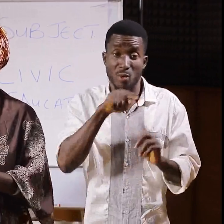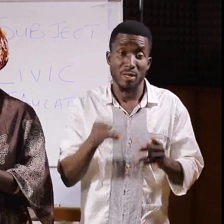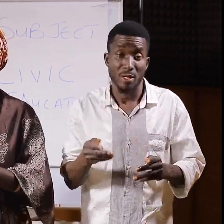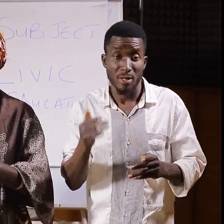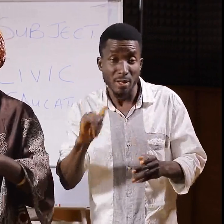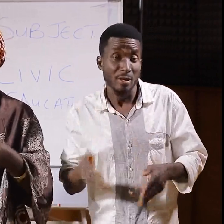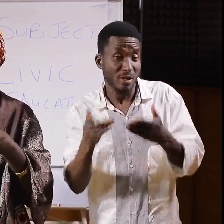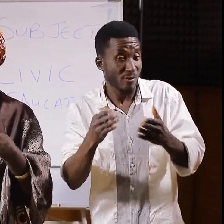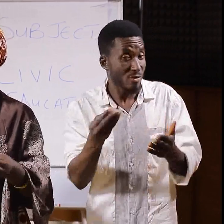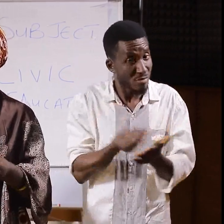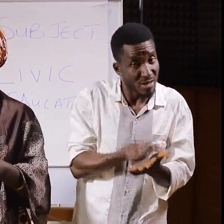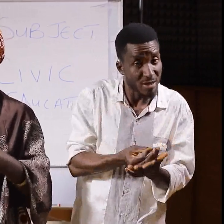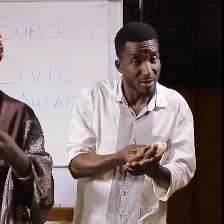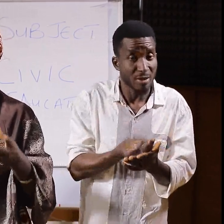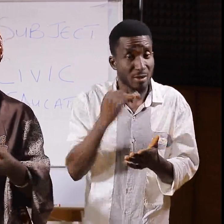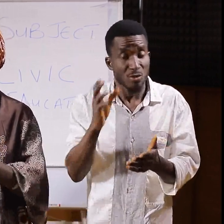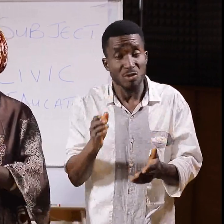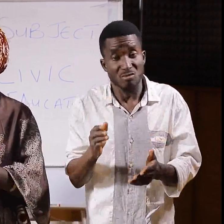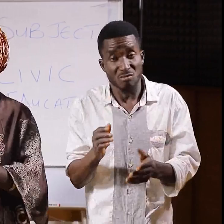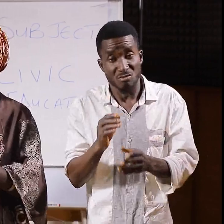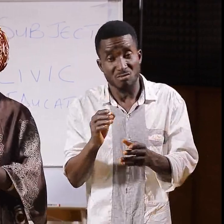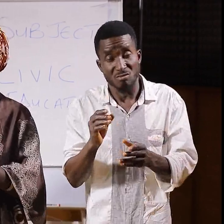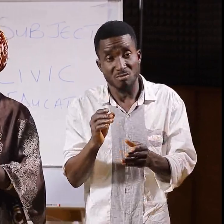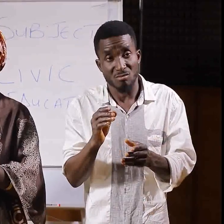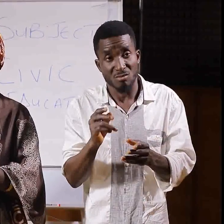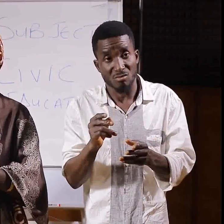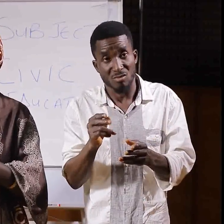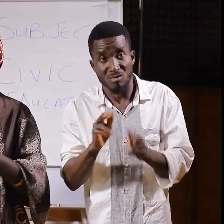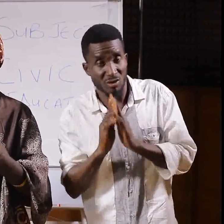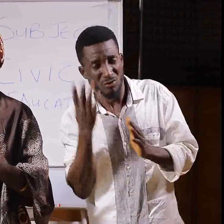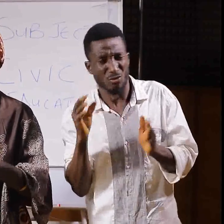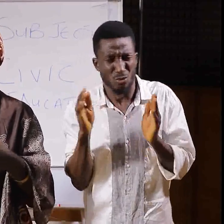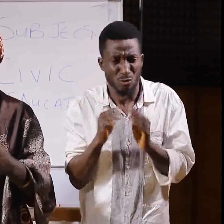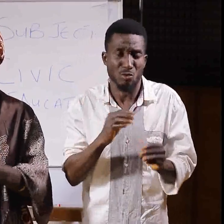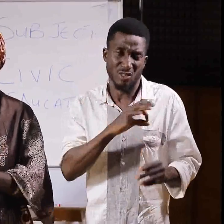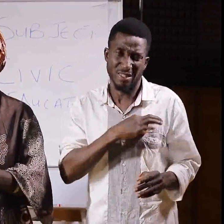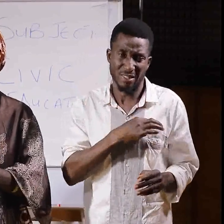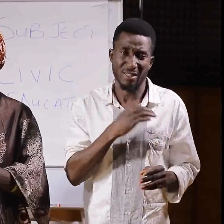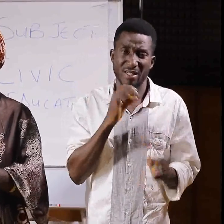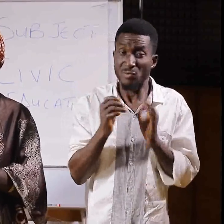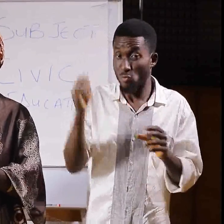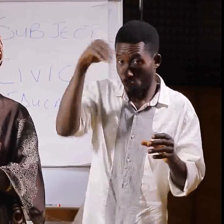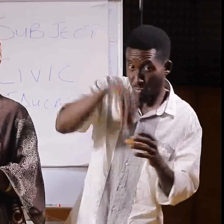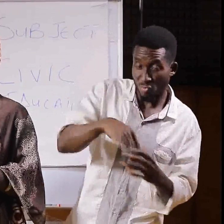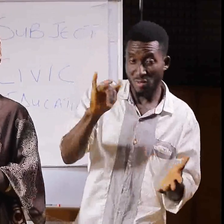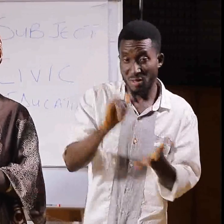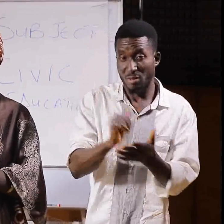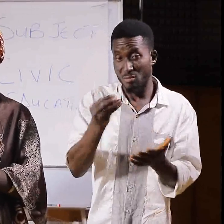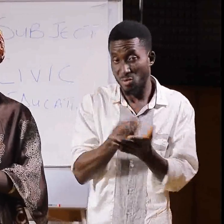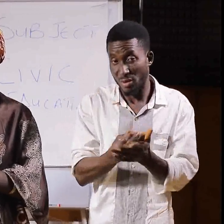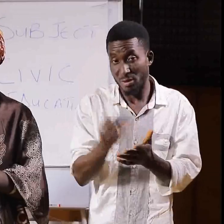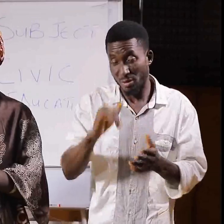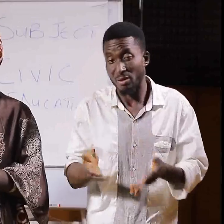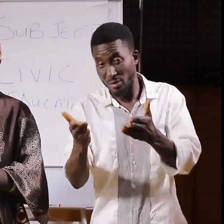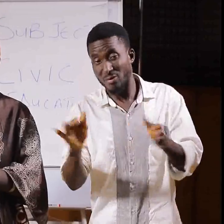you loan, they will charge you little interest. And if you invest that money they give you